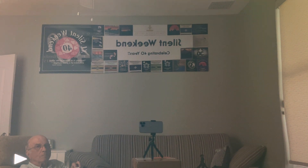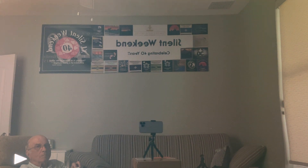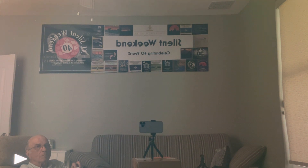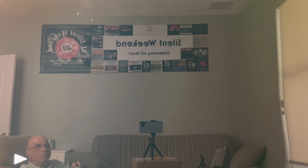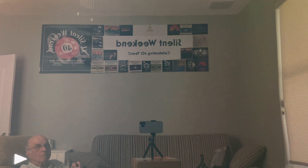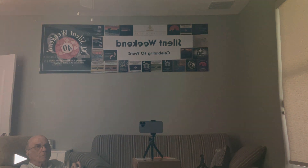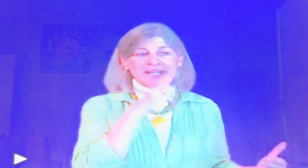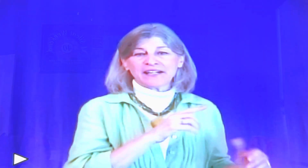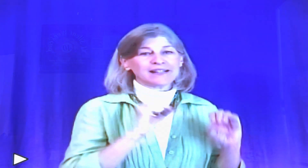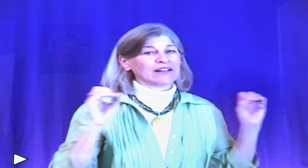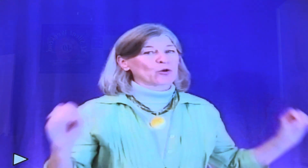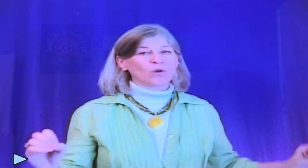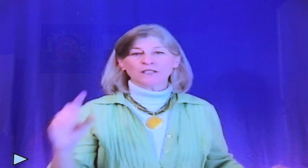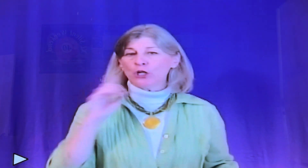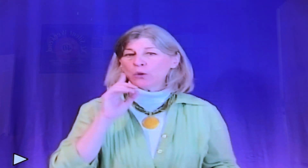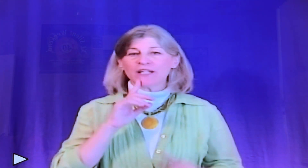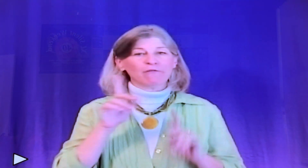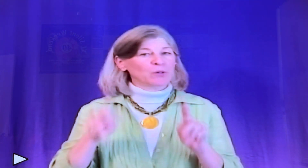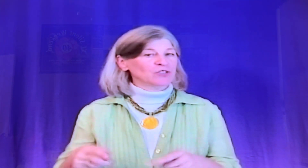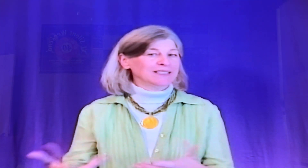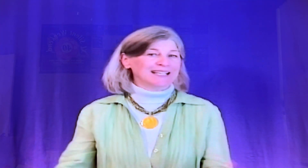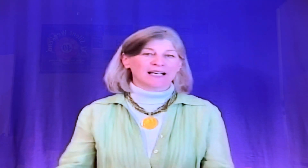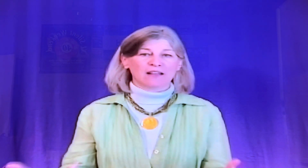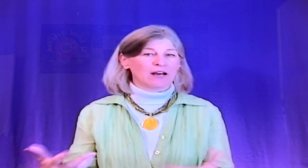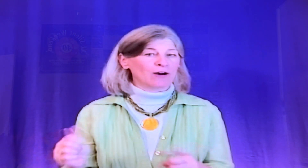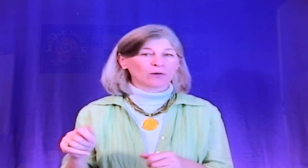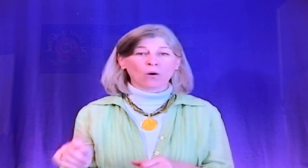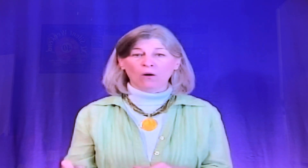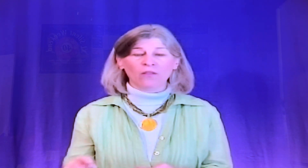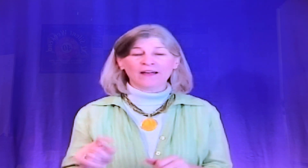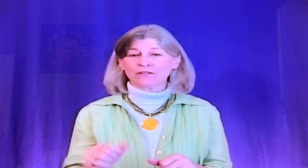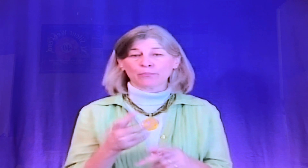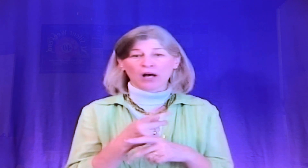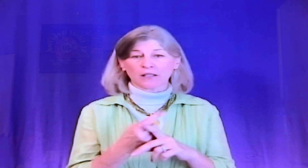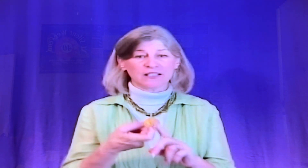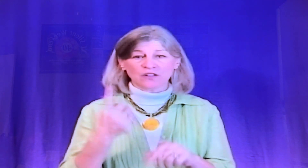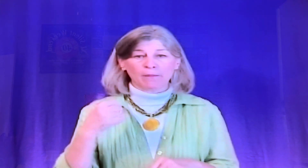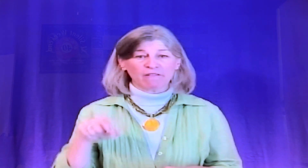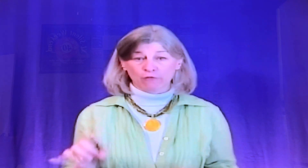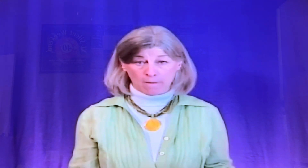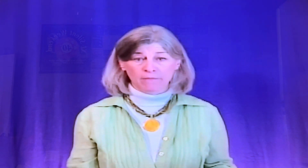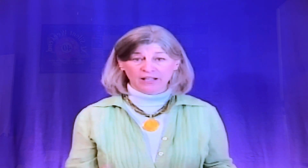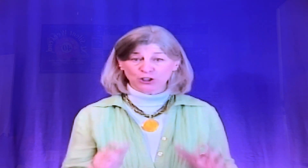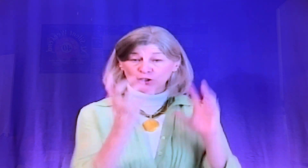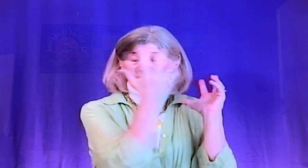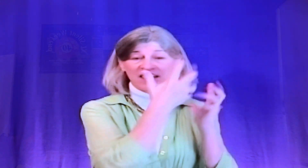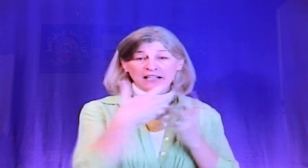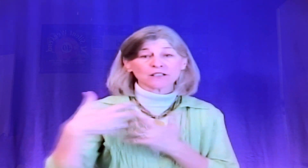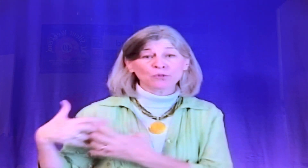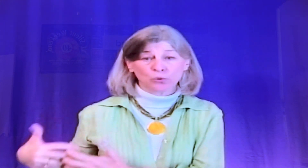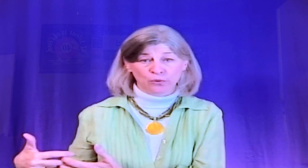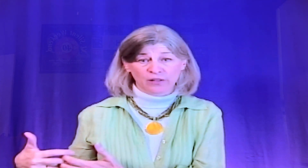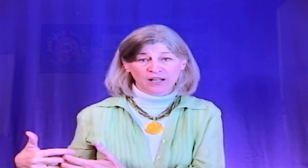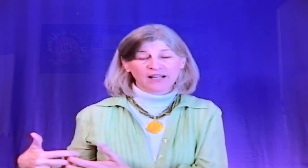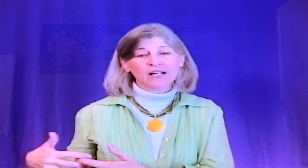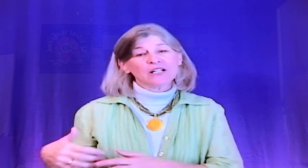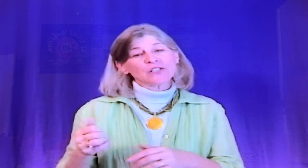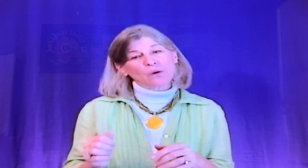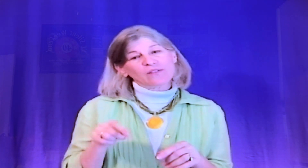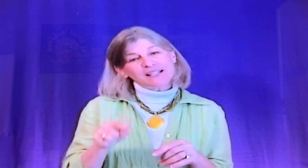there was no deaf person standing there at all that the product is coming from. It should be that smooth. So this